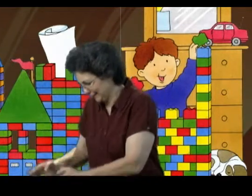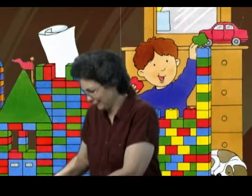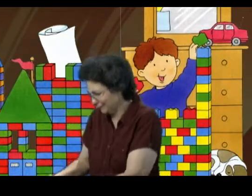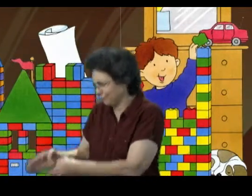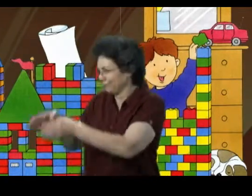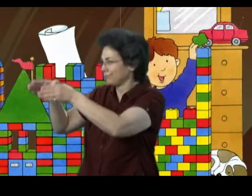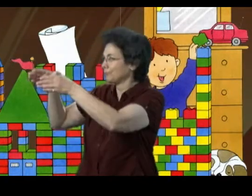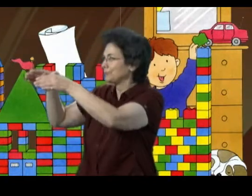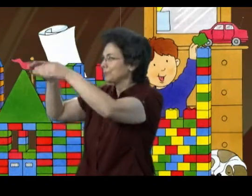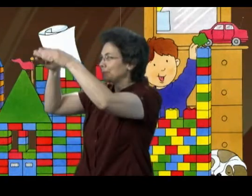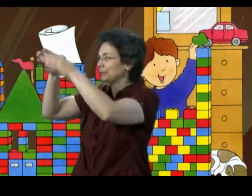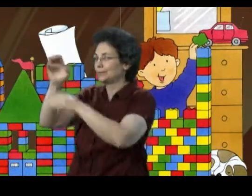Fred built a skyscraper.